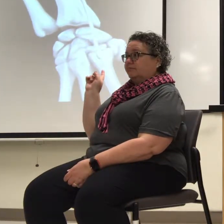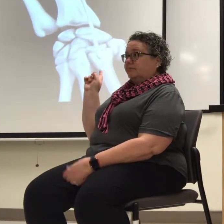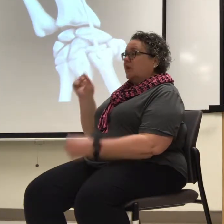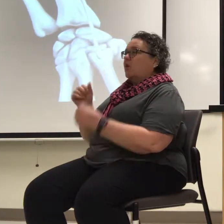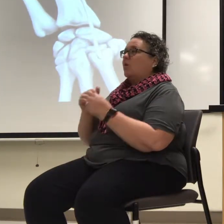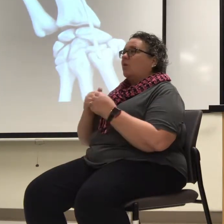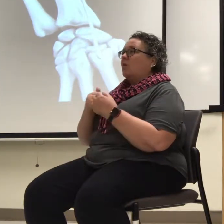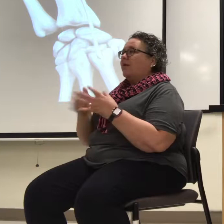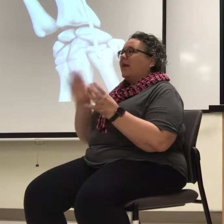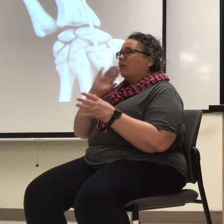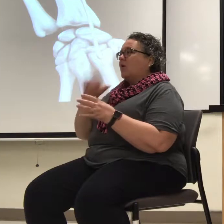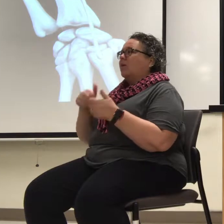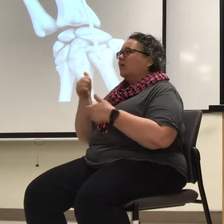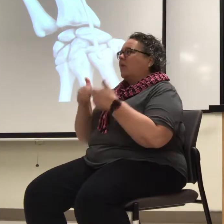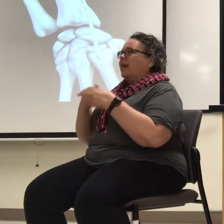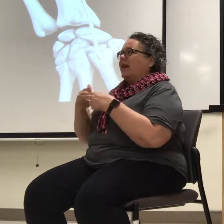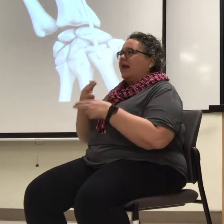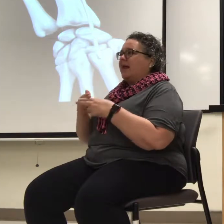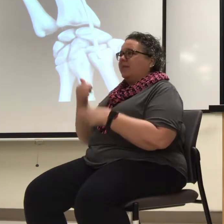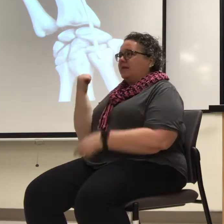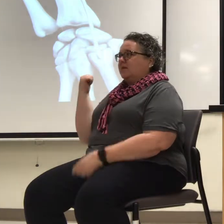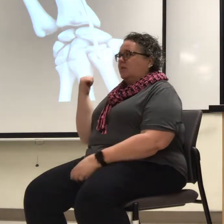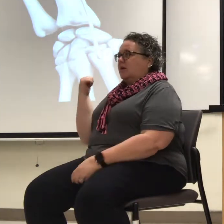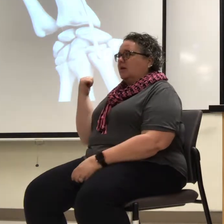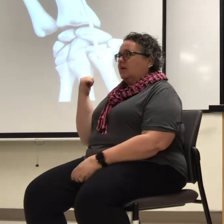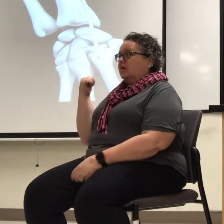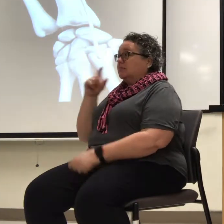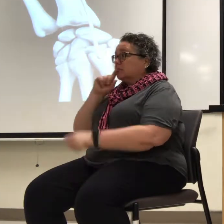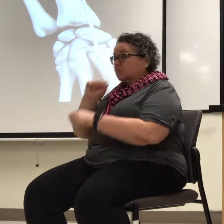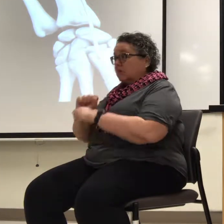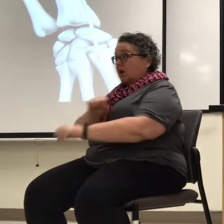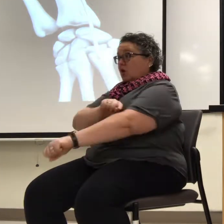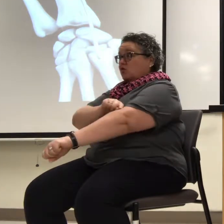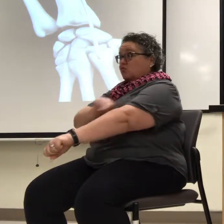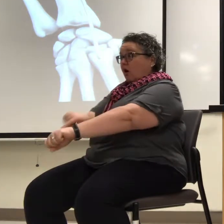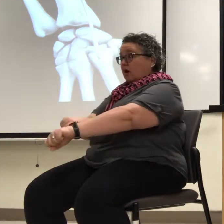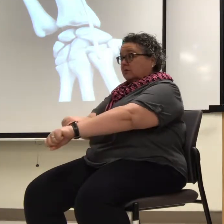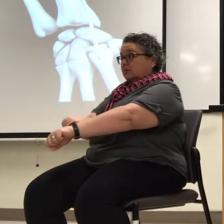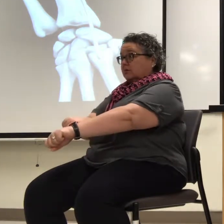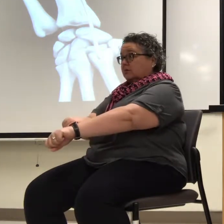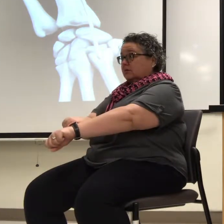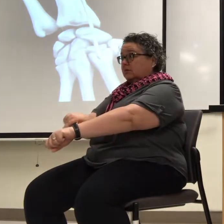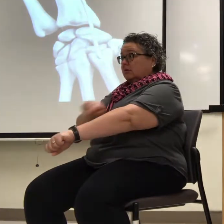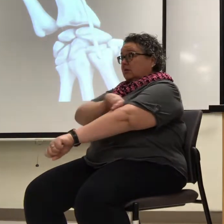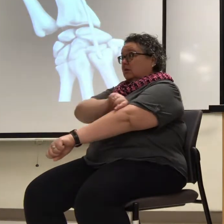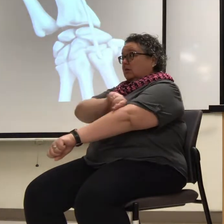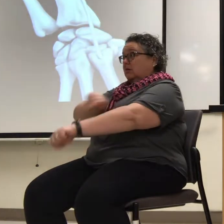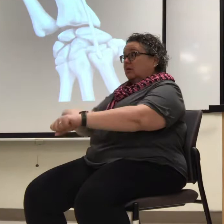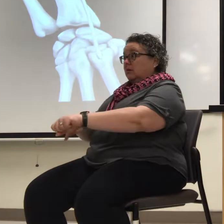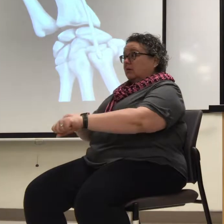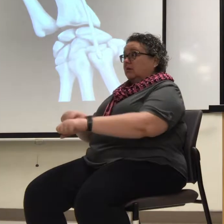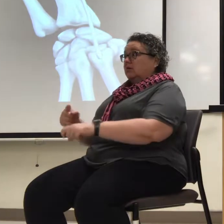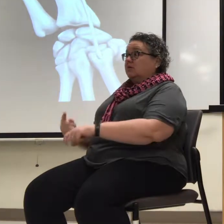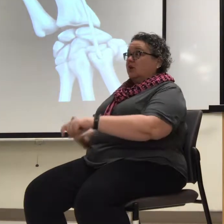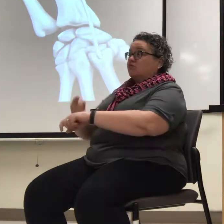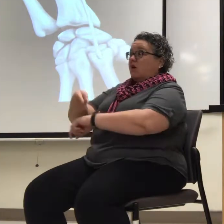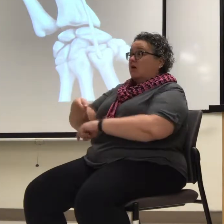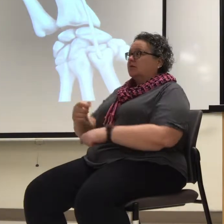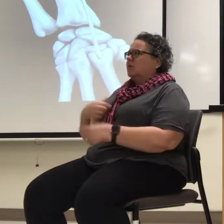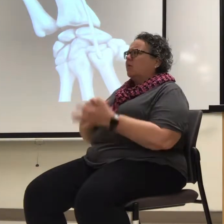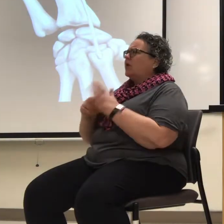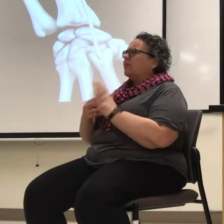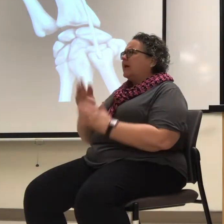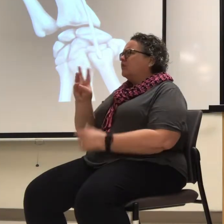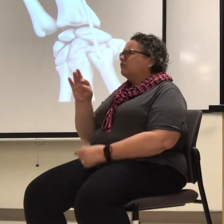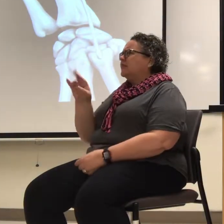Without even knowing which one it is. Does it cross the wrist? And first of all, you're asking, what do you mean